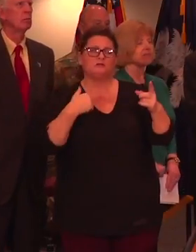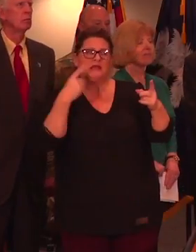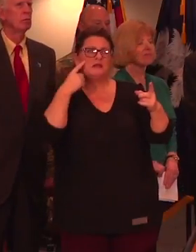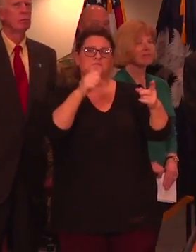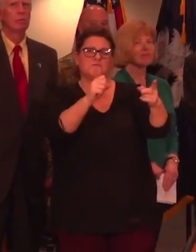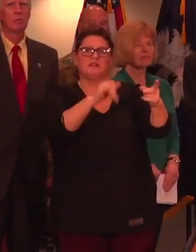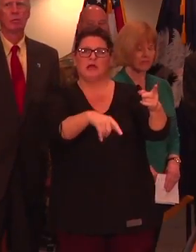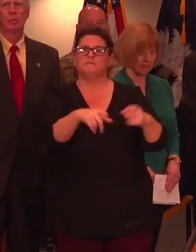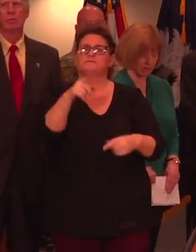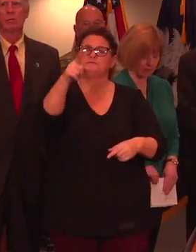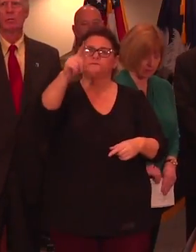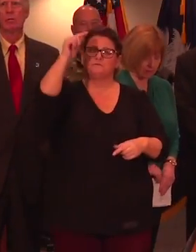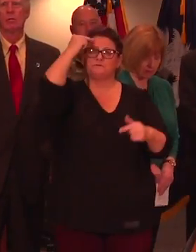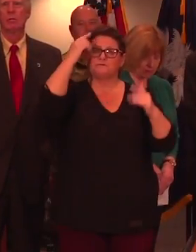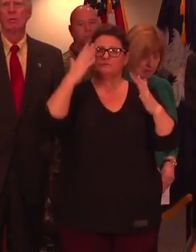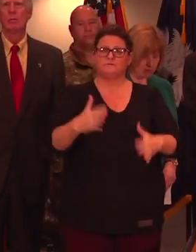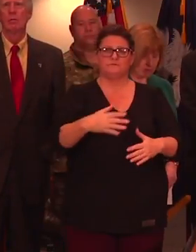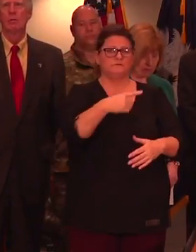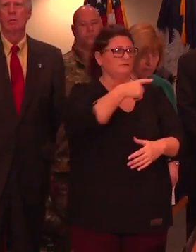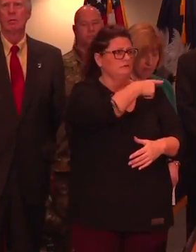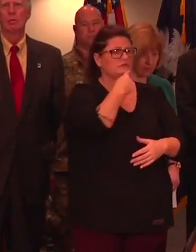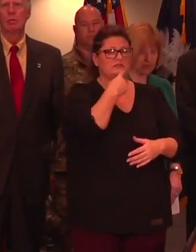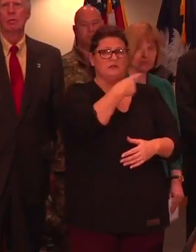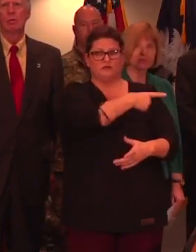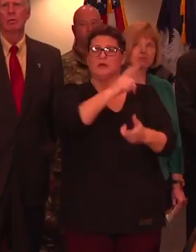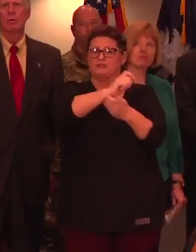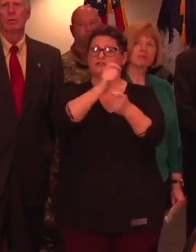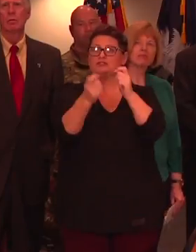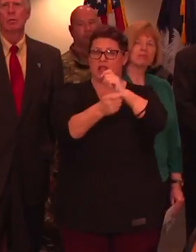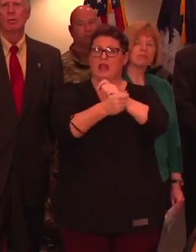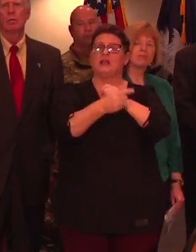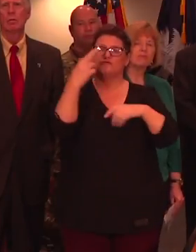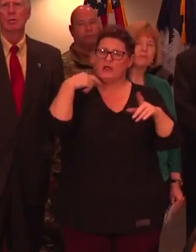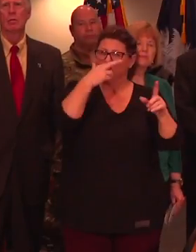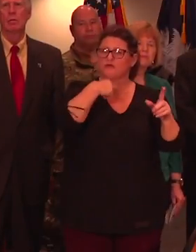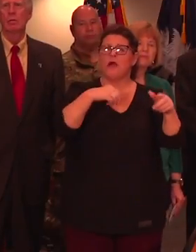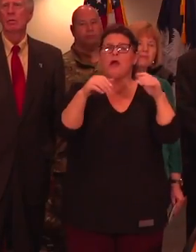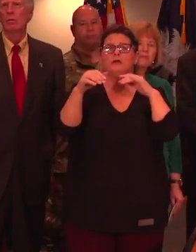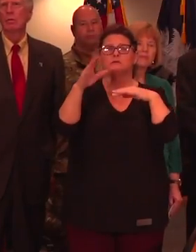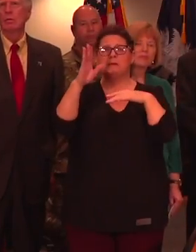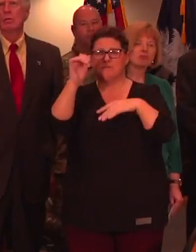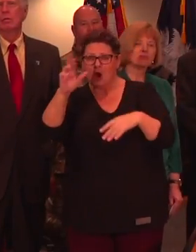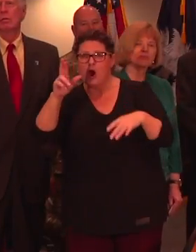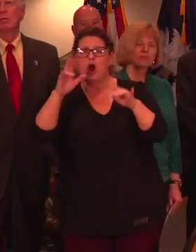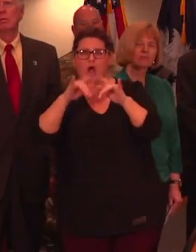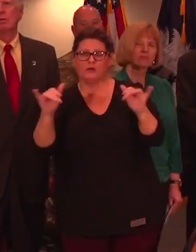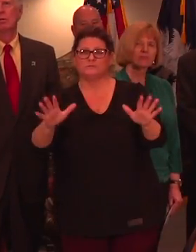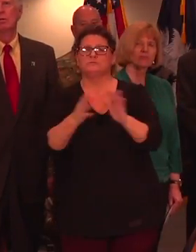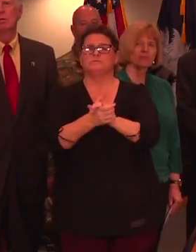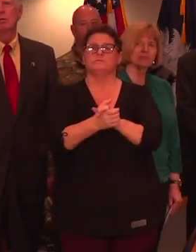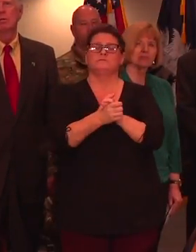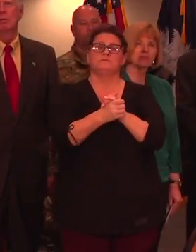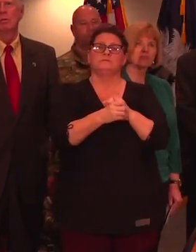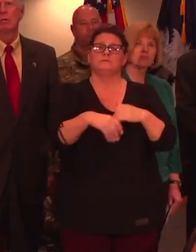yes. Governor, I know that you said that you are making some changes as far as restaurants and bars. At what point are we going to move from